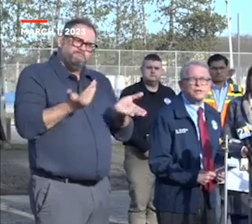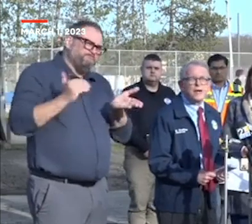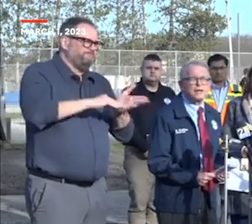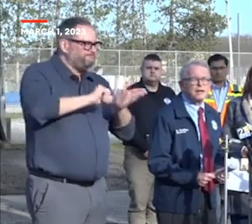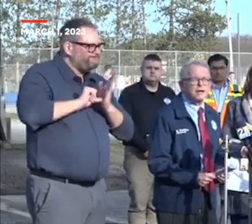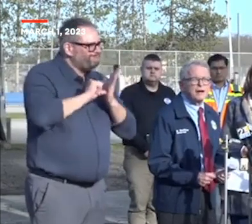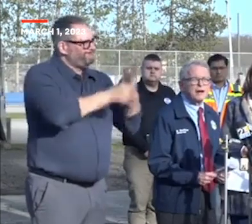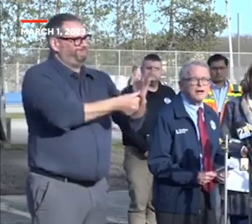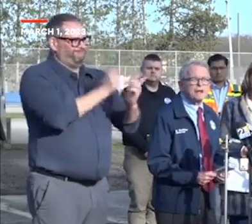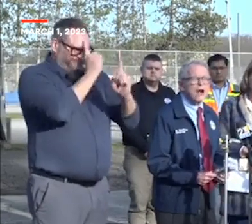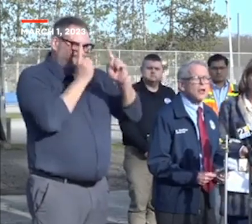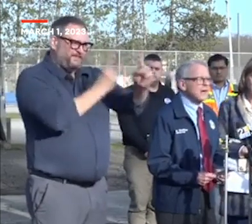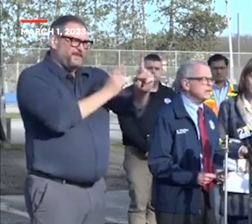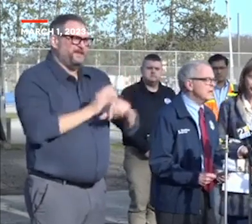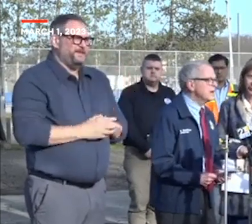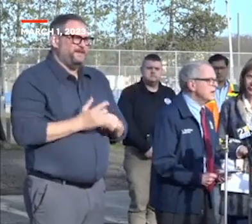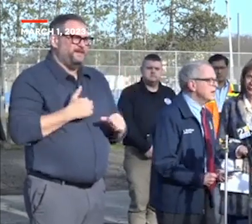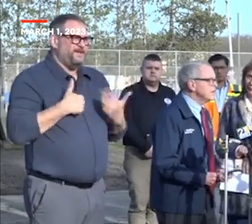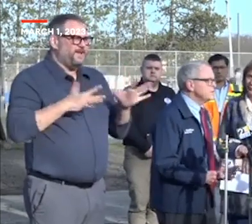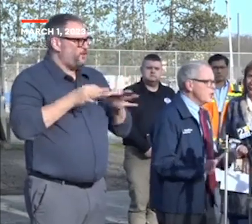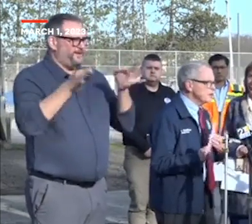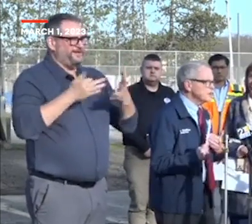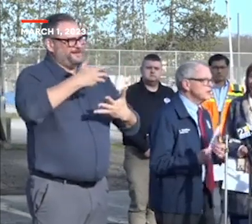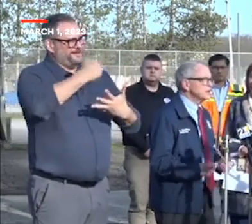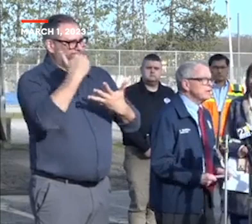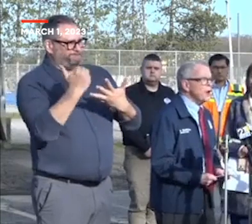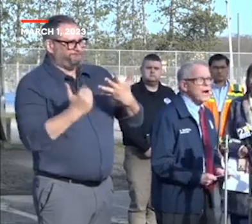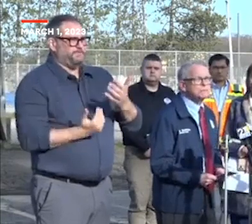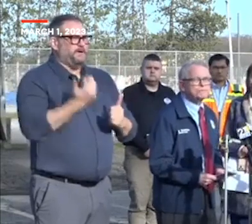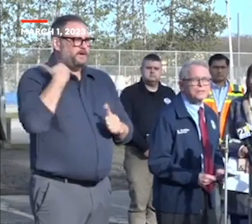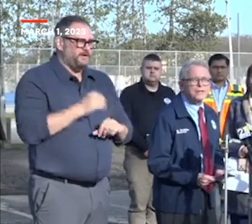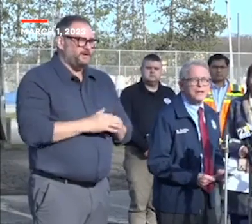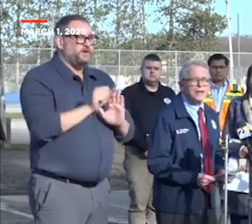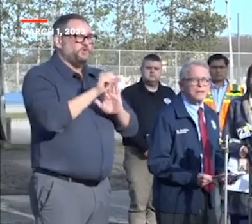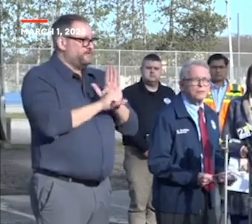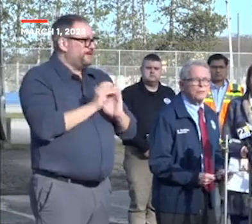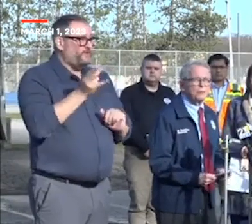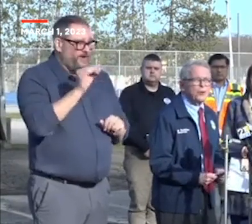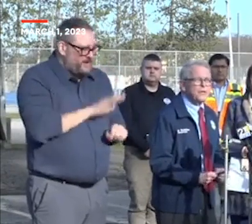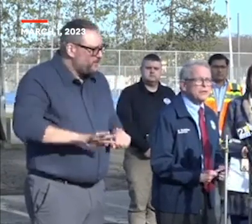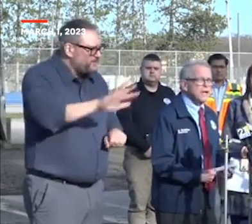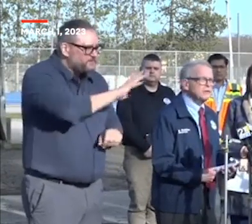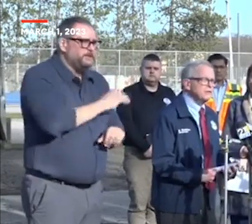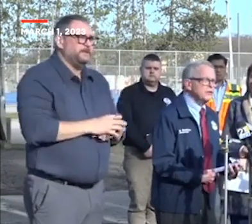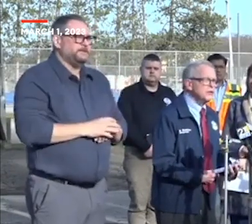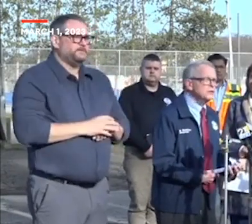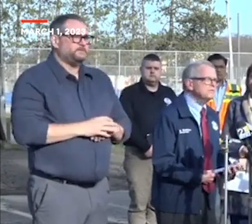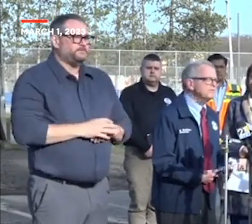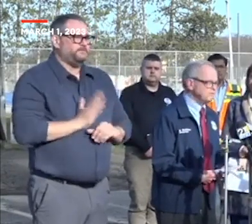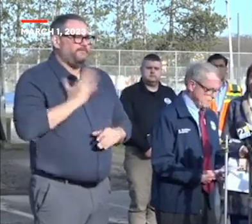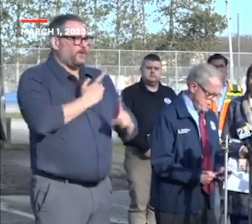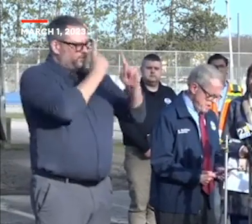goals that I have outlined as far as the state of Ohio and what we intend to